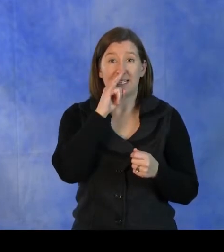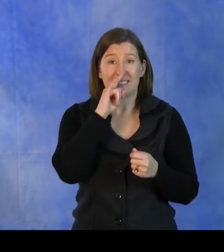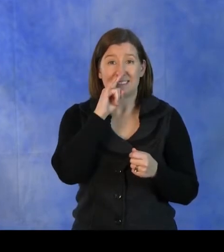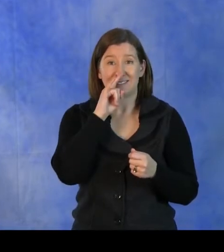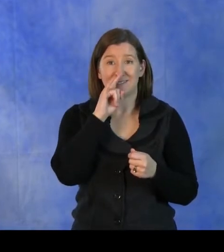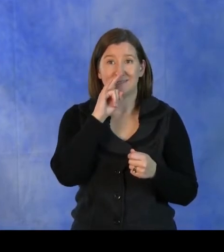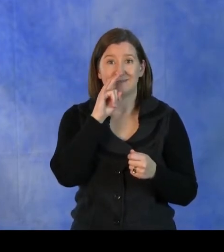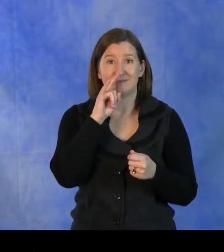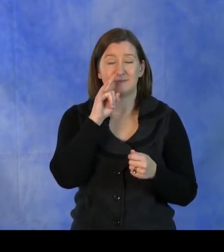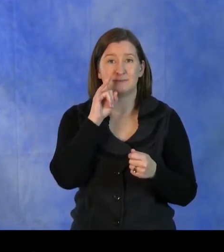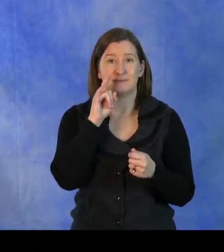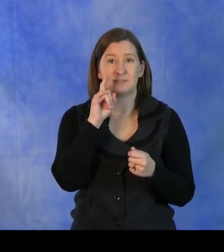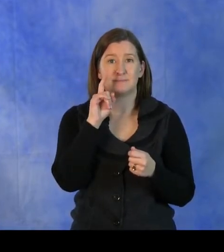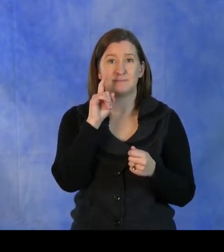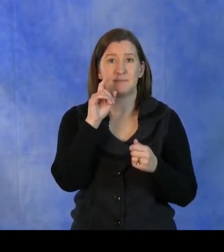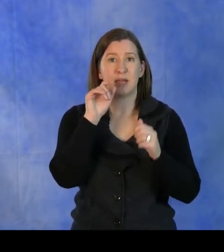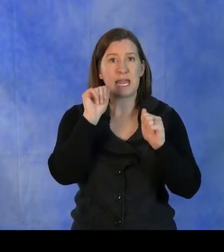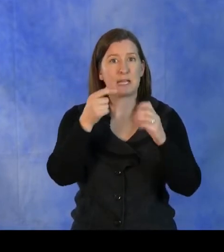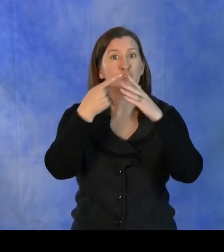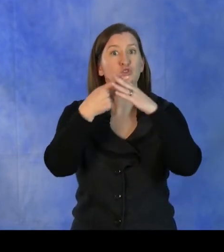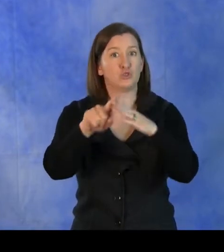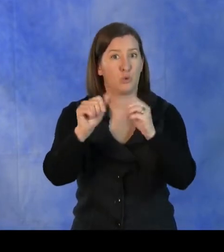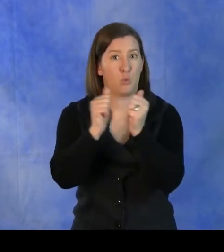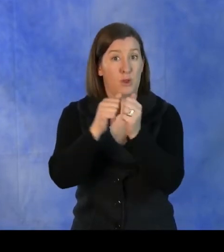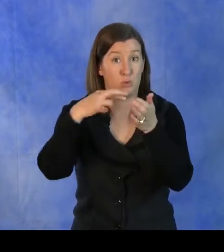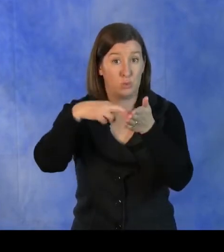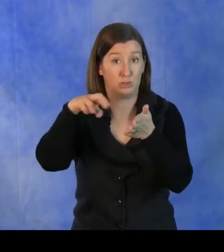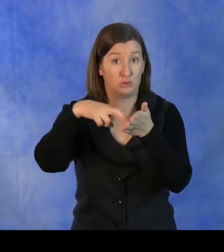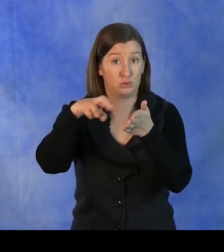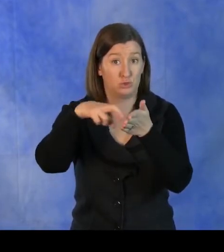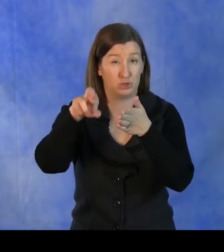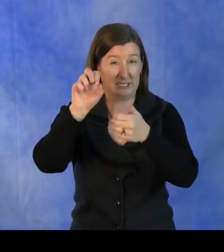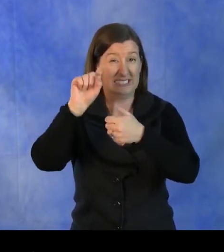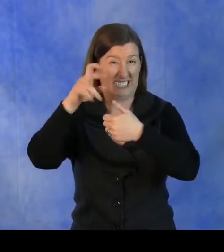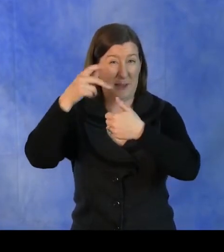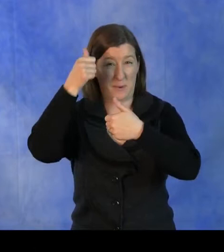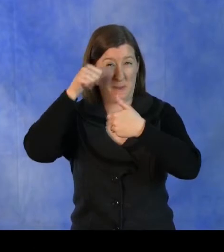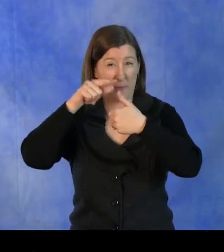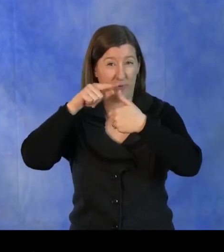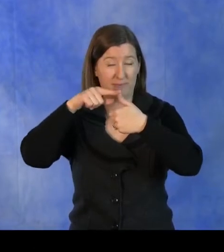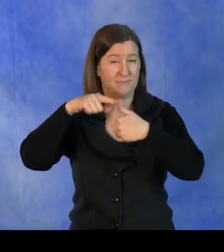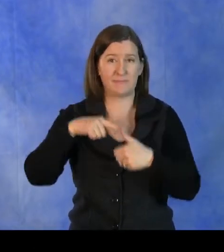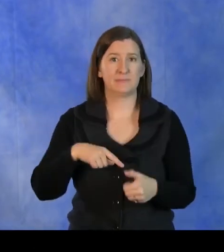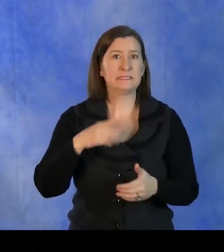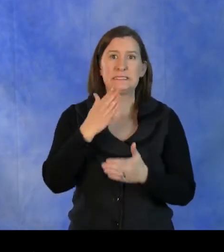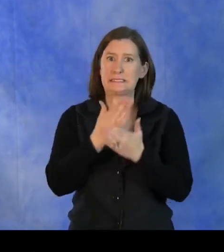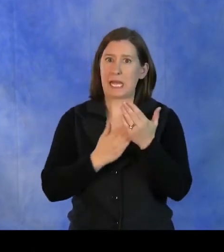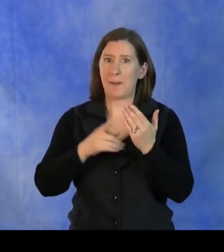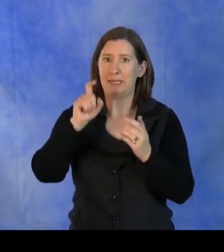And remember, not all kids can start with research.